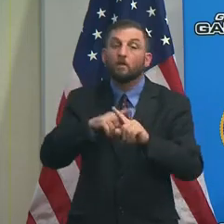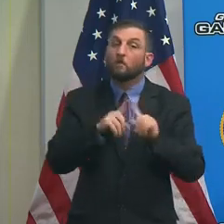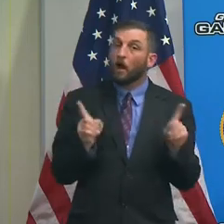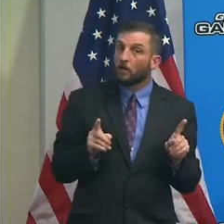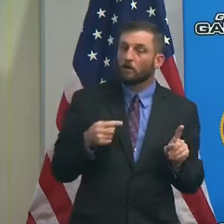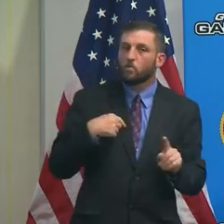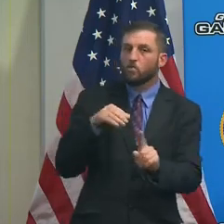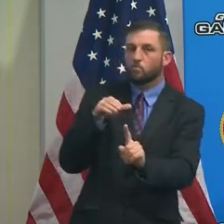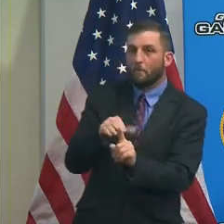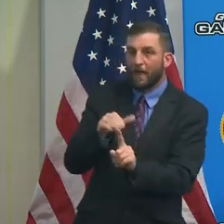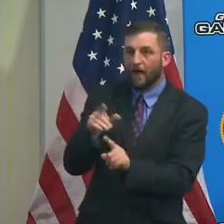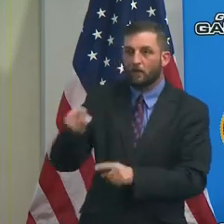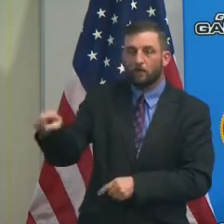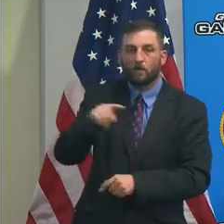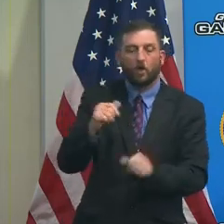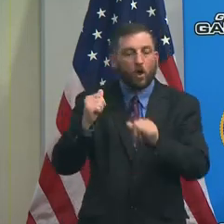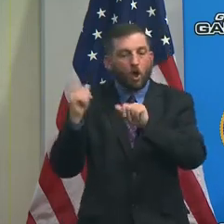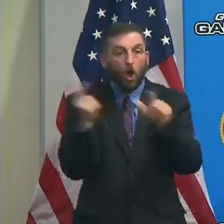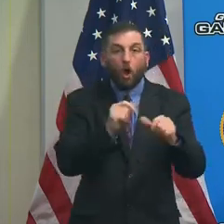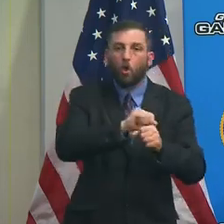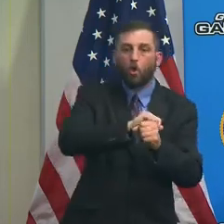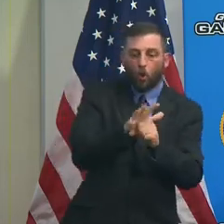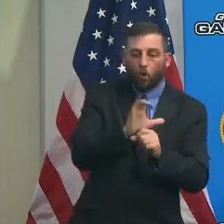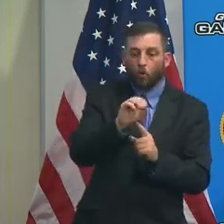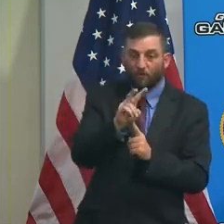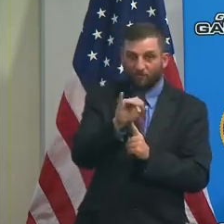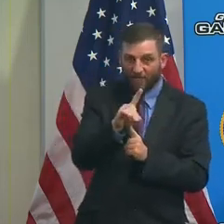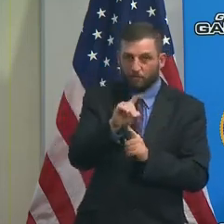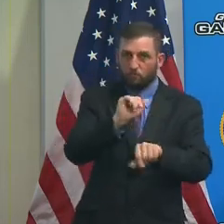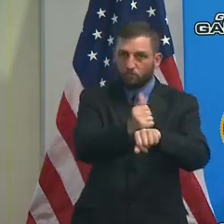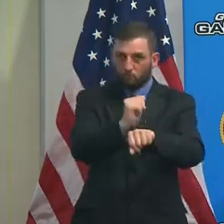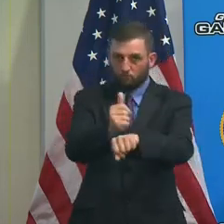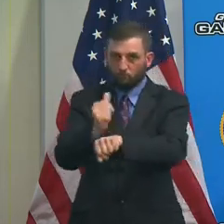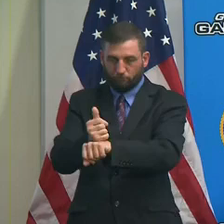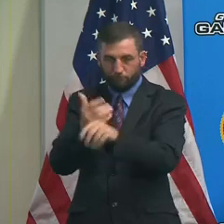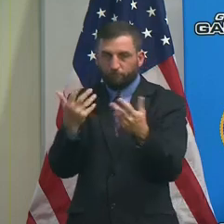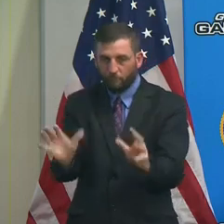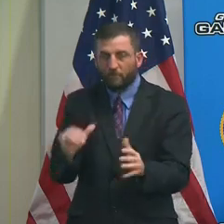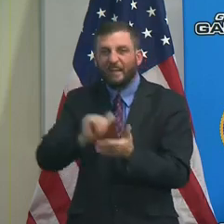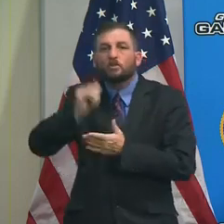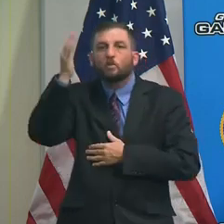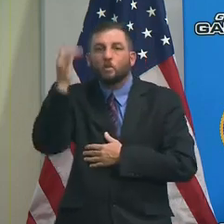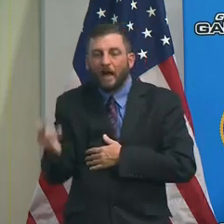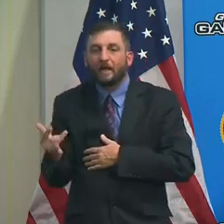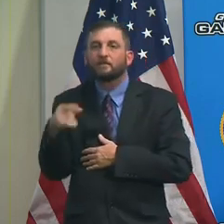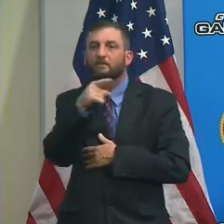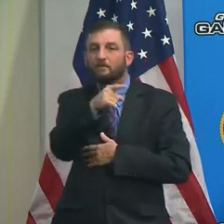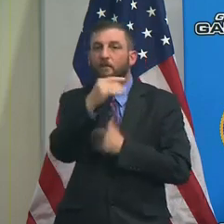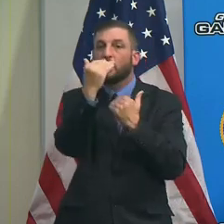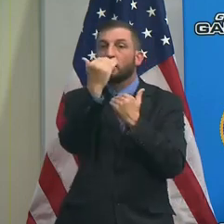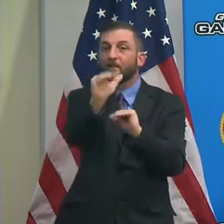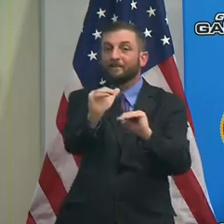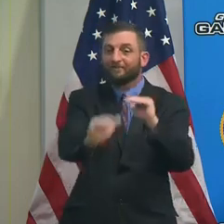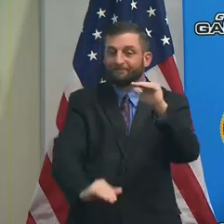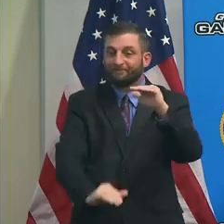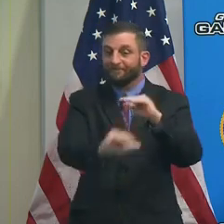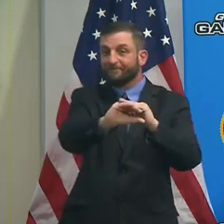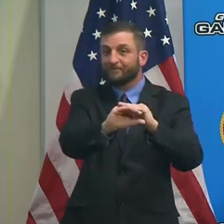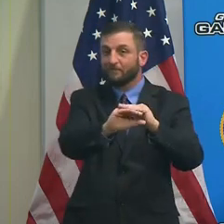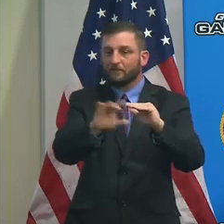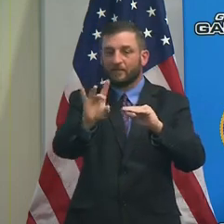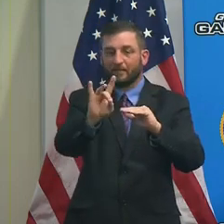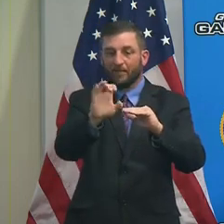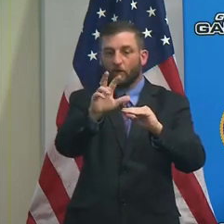everybody that all of the COVID protocols are in place, which is why the capacity at the mega shelter in Alexandria